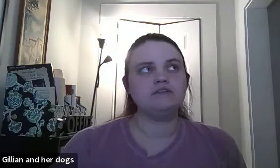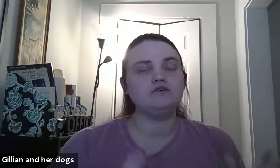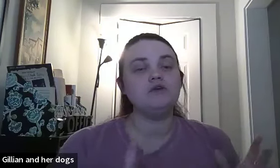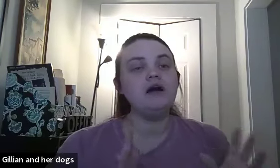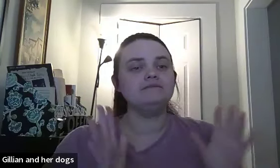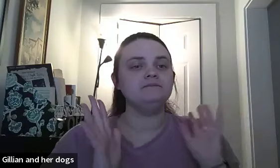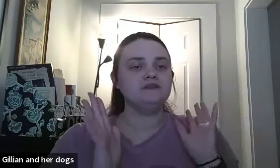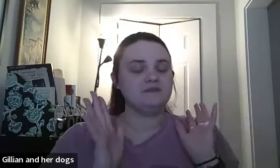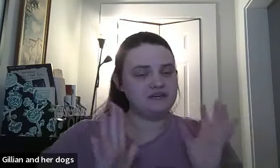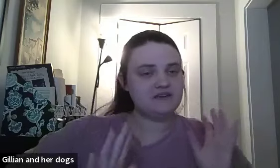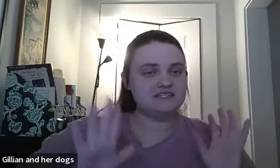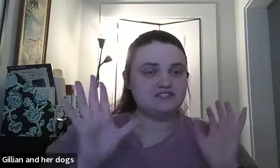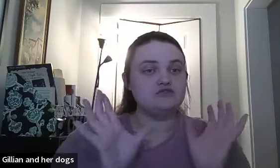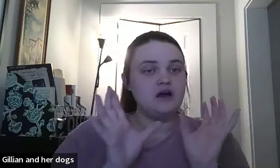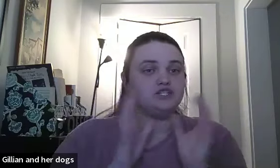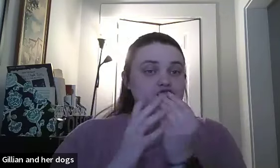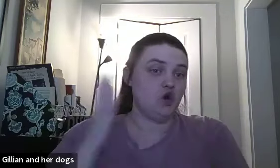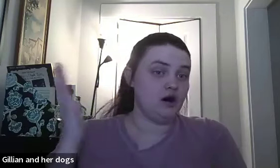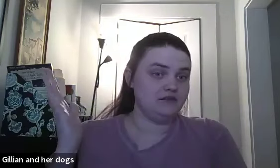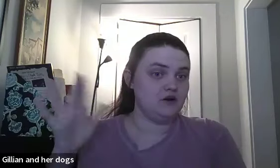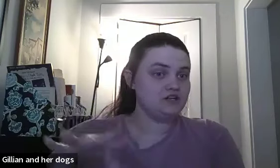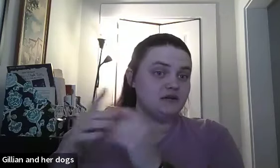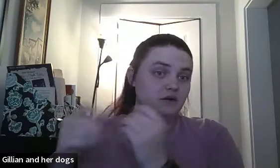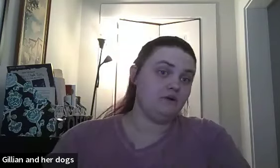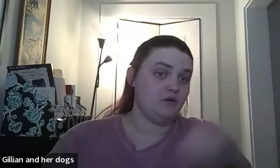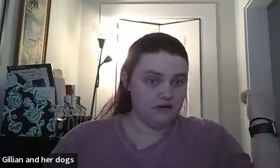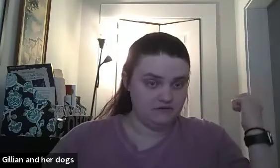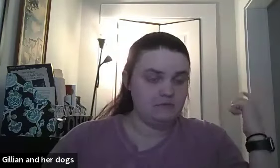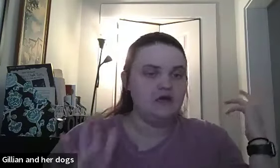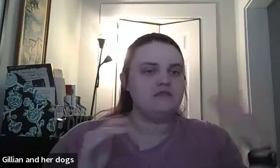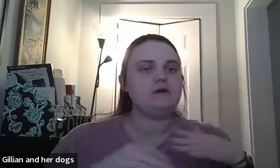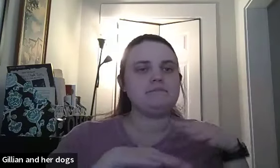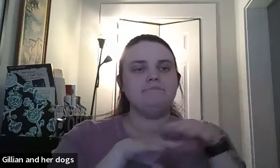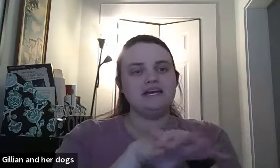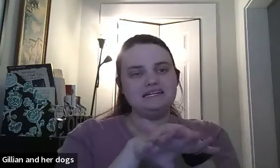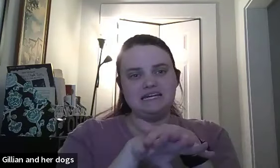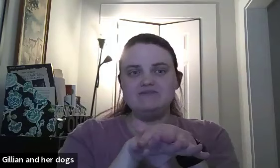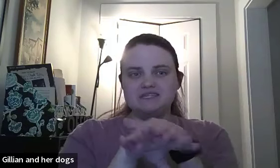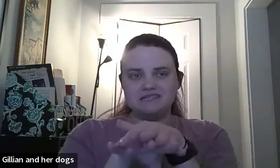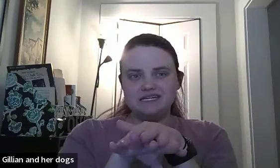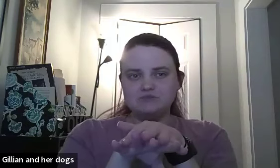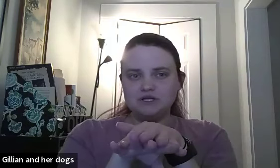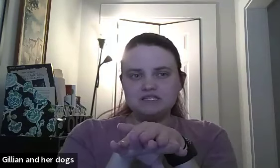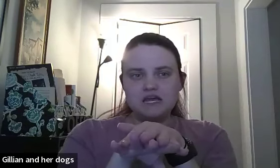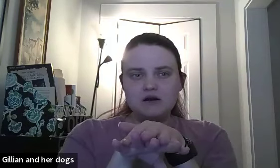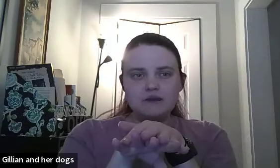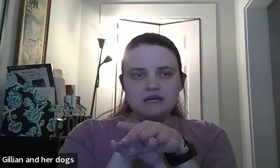already, they're not, the big thing is they're not just gone. They're not just like, oh, we got rid of them. They're embedded in the sentence per se